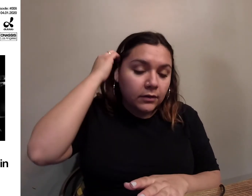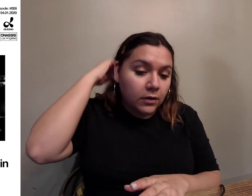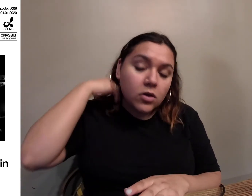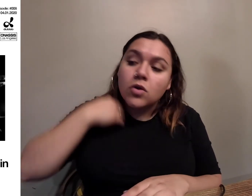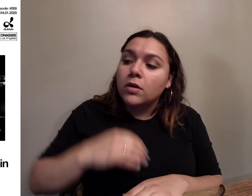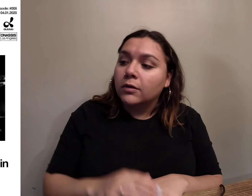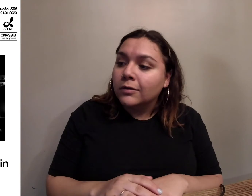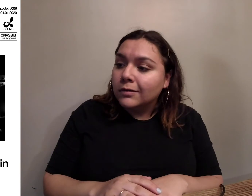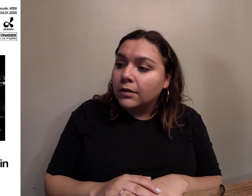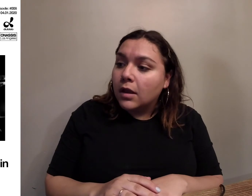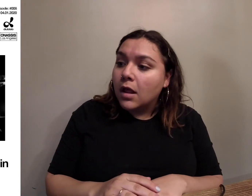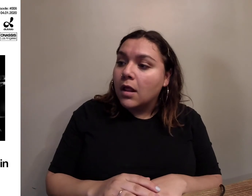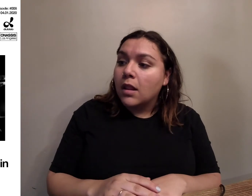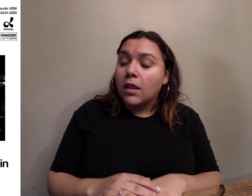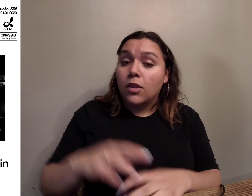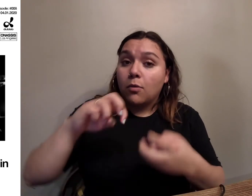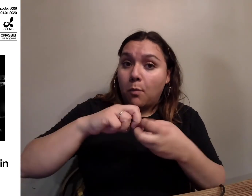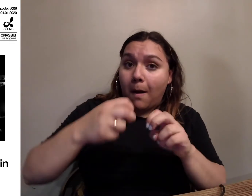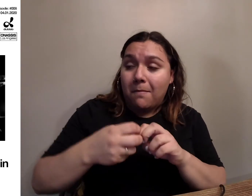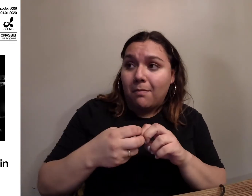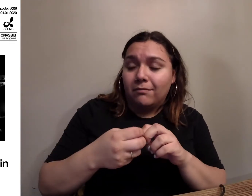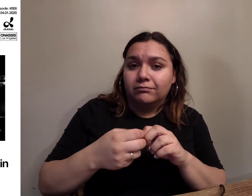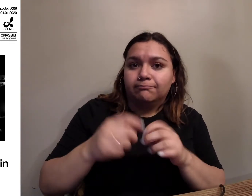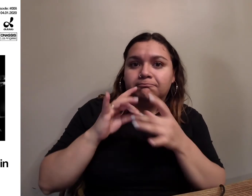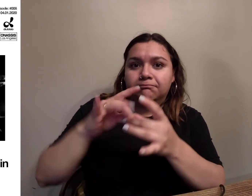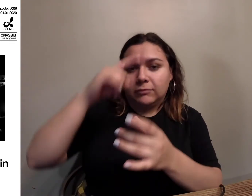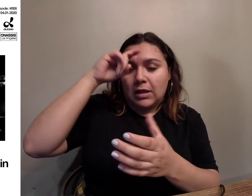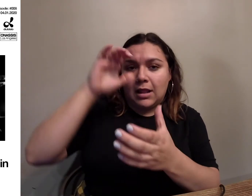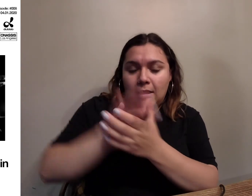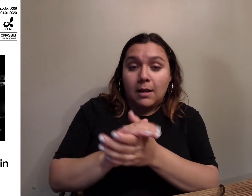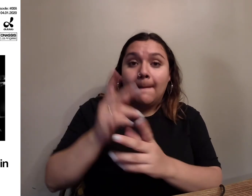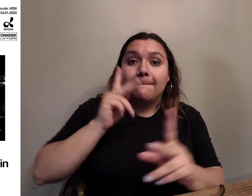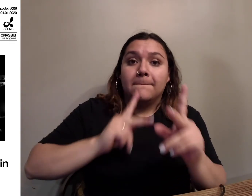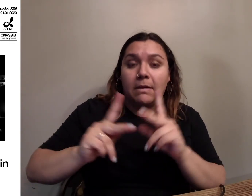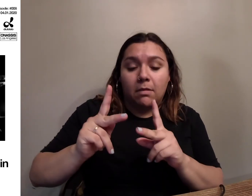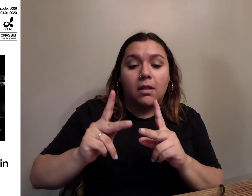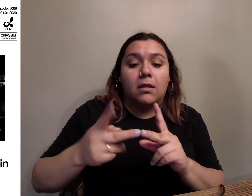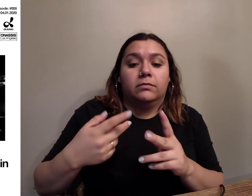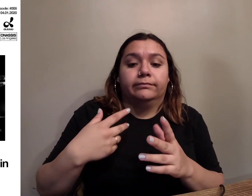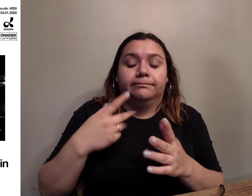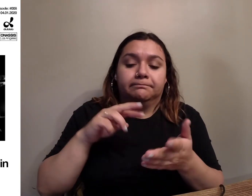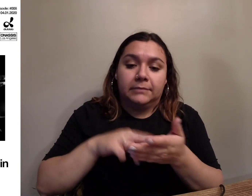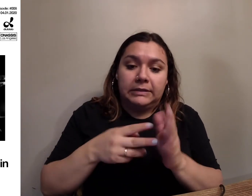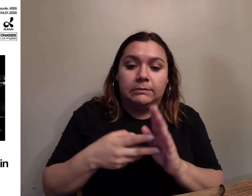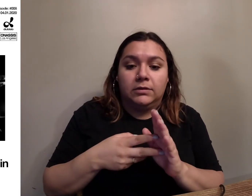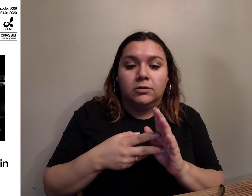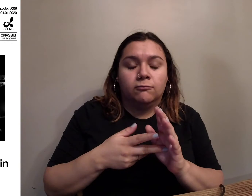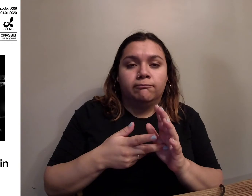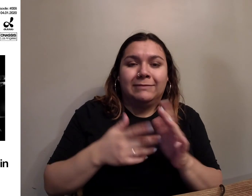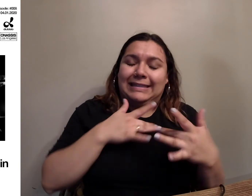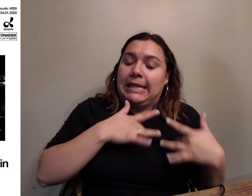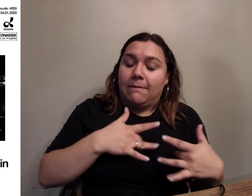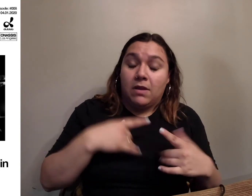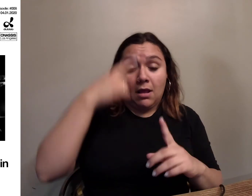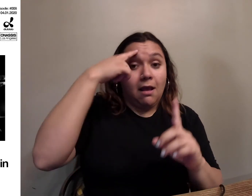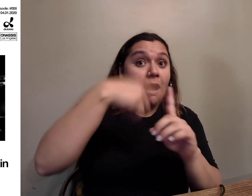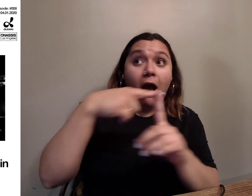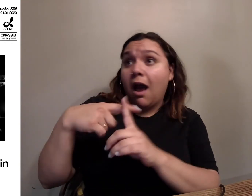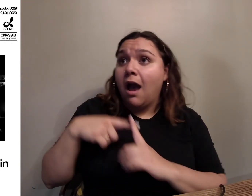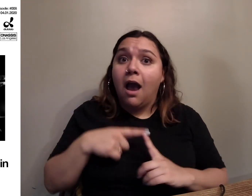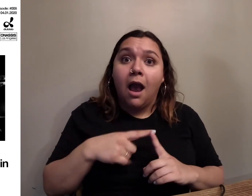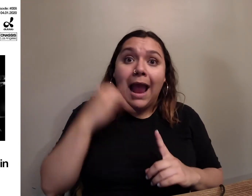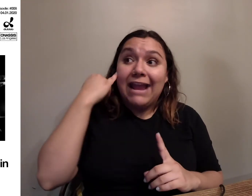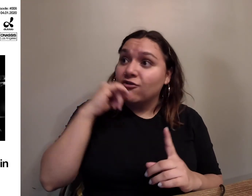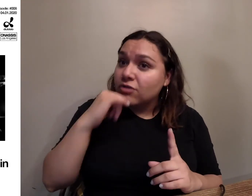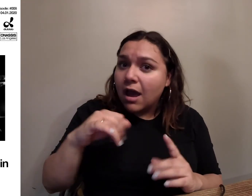because the problem ideologically, as it were, is that people are meant to be relentlessly upbeat and optimistic, and if you're not,